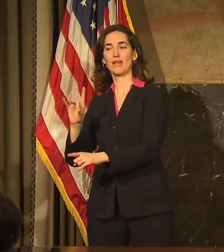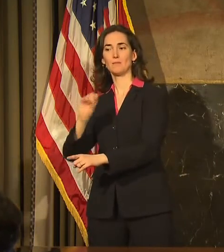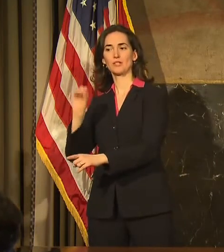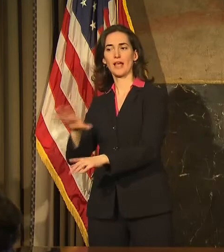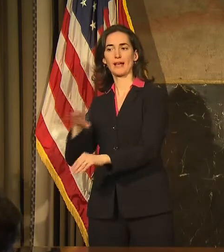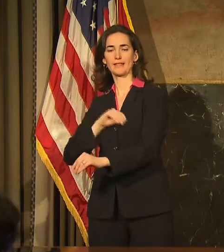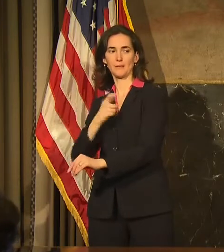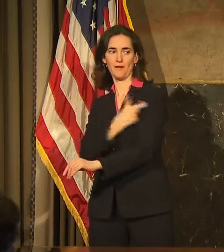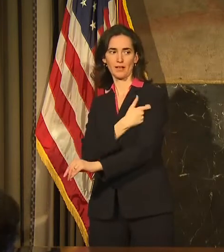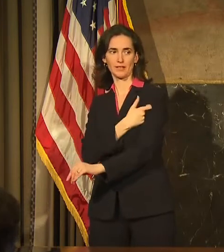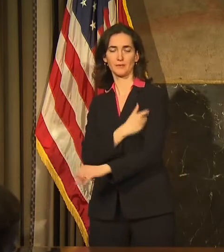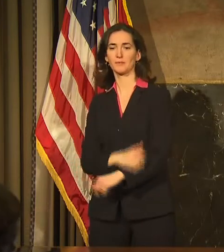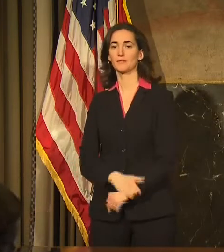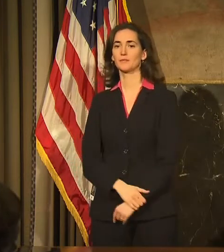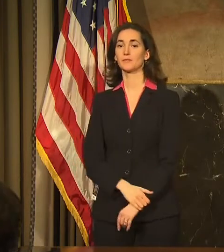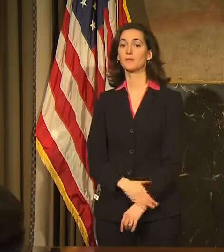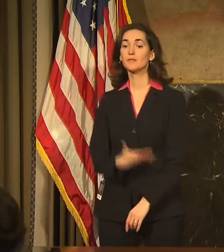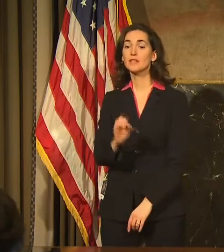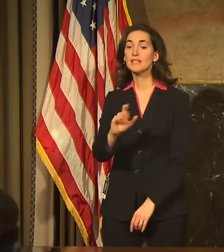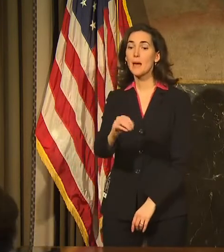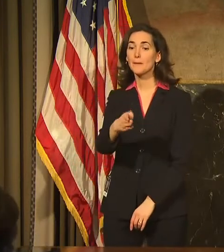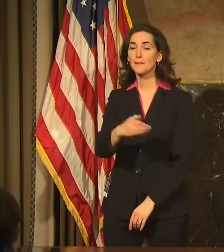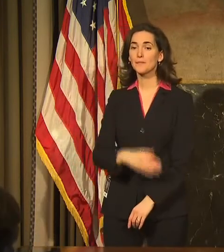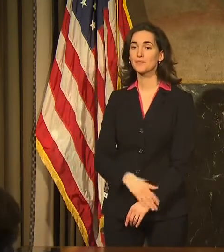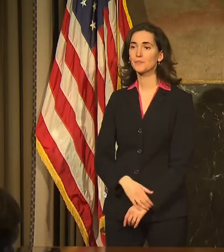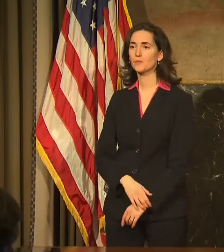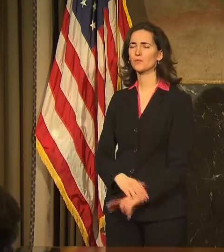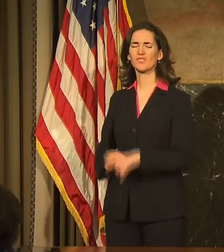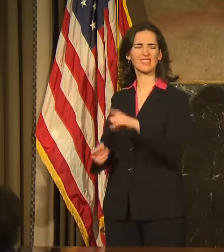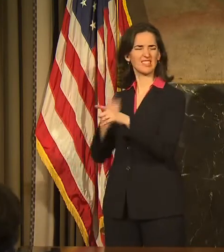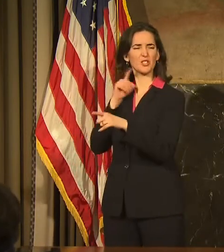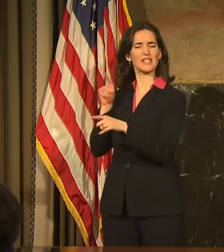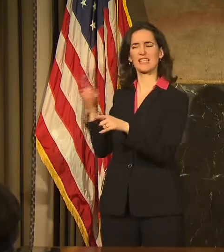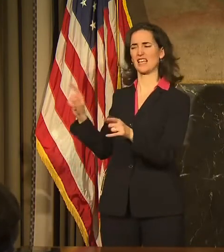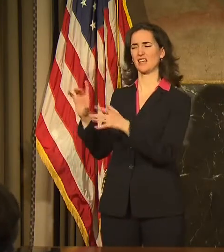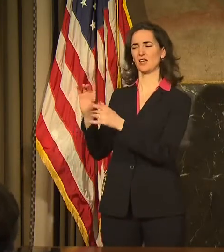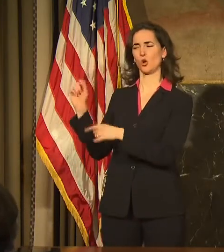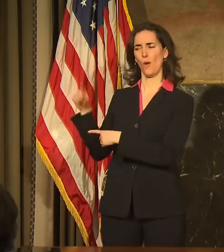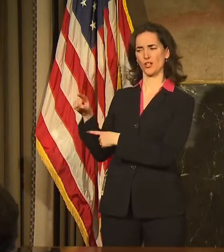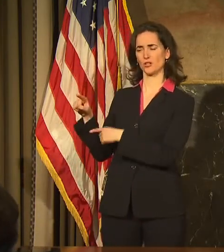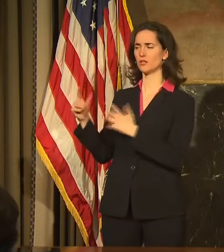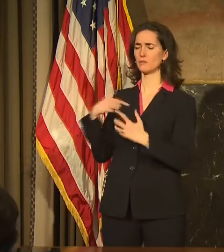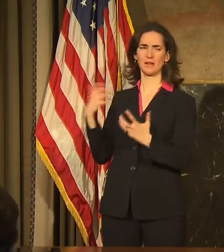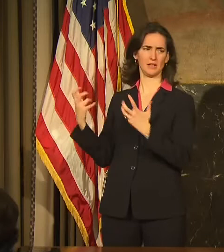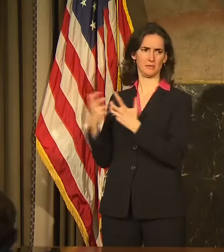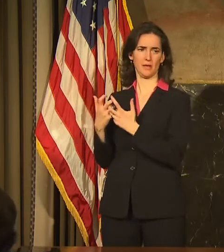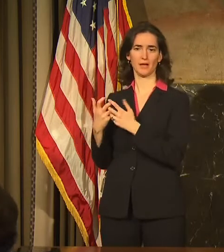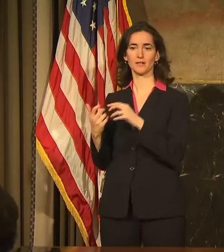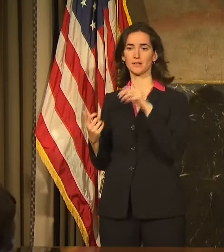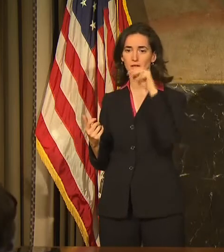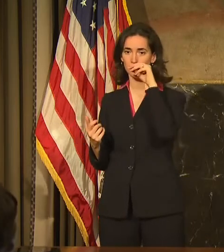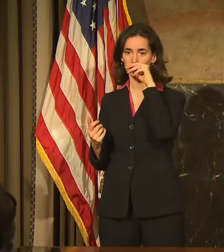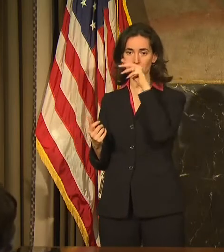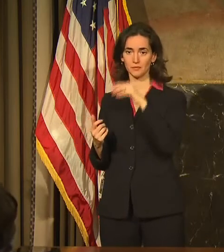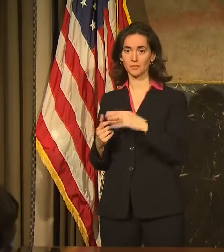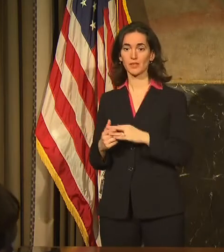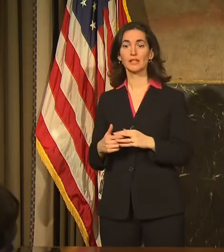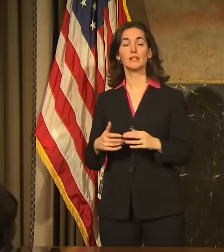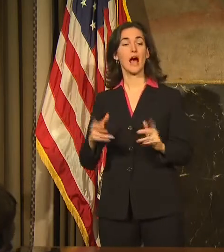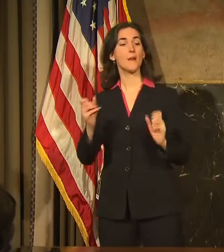38. Mm-hmm. Yep. And Sam? On this question, following up on that, we see like a pretty precipitous drop